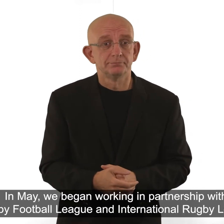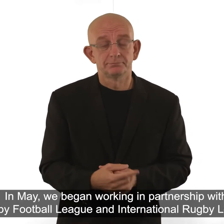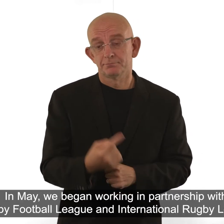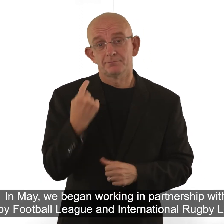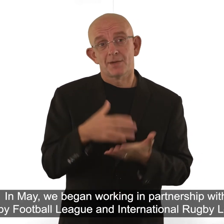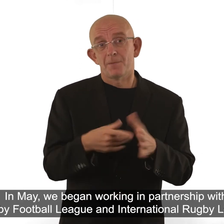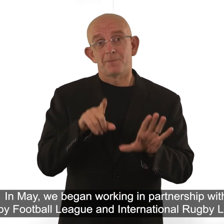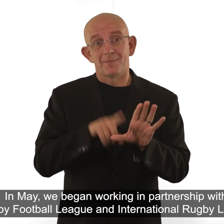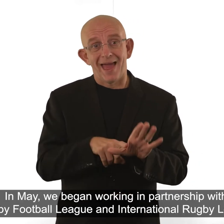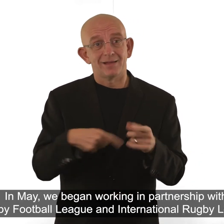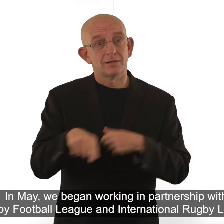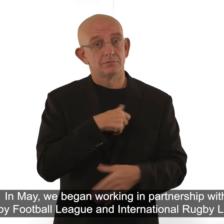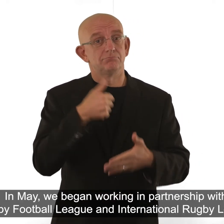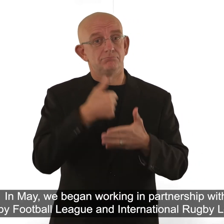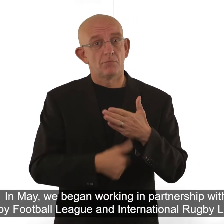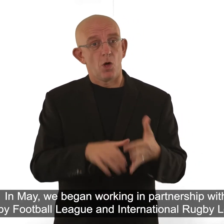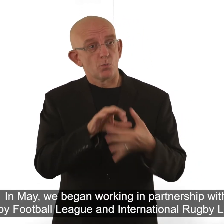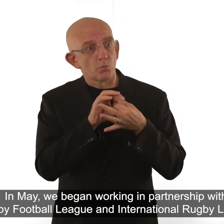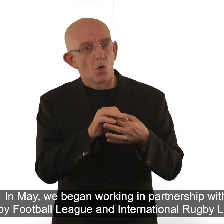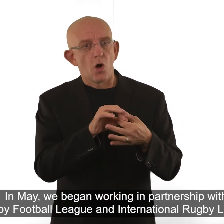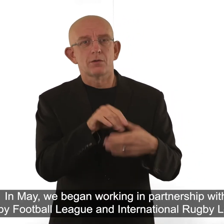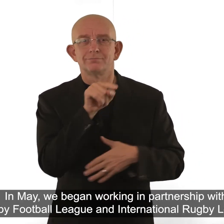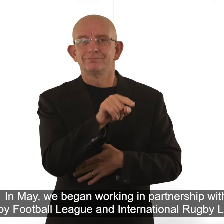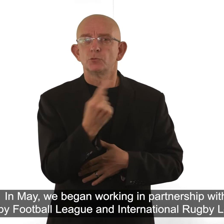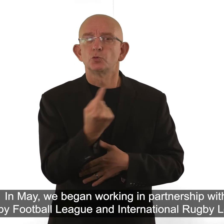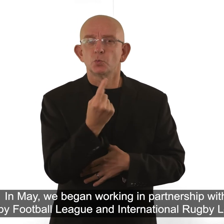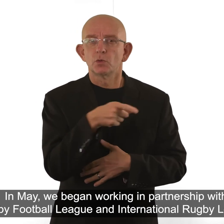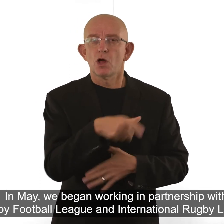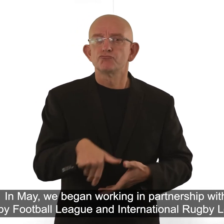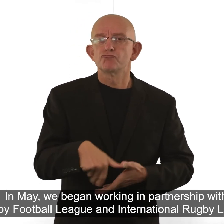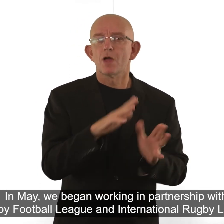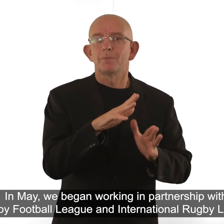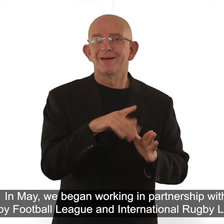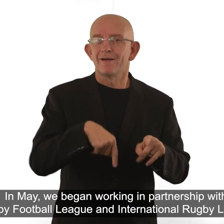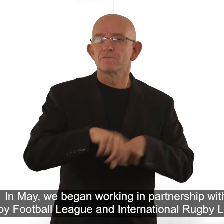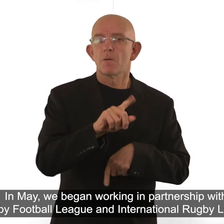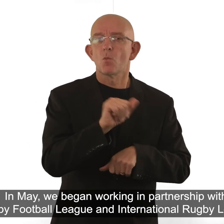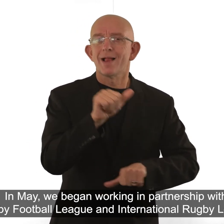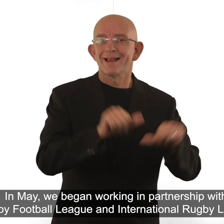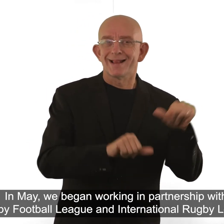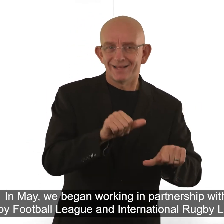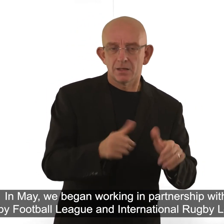In May, we began working in partnership with Rugby Football League and International Rugby